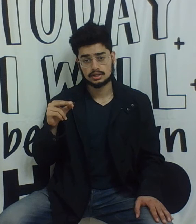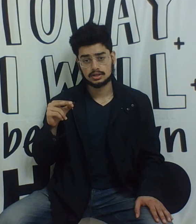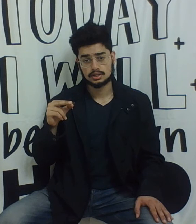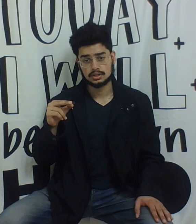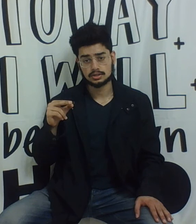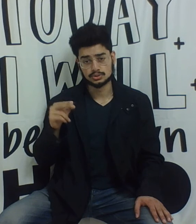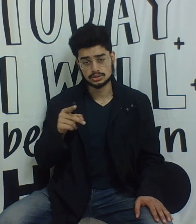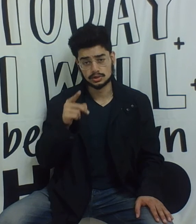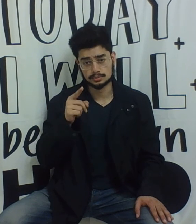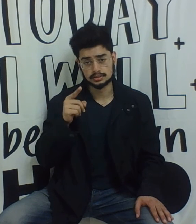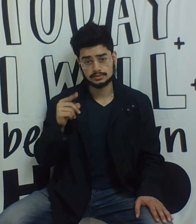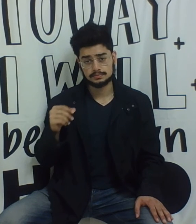You see what I mean?